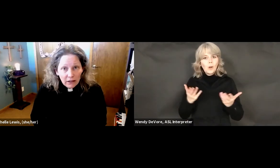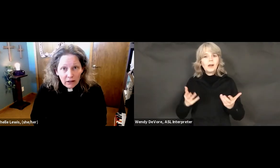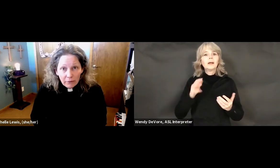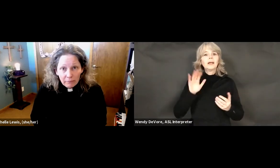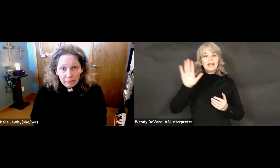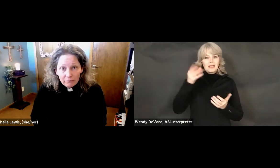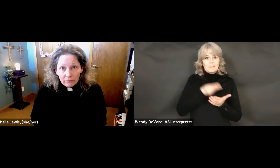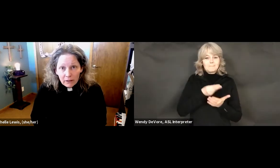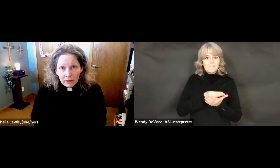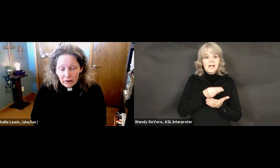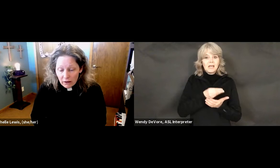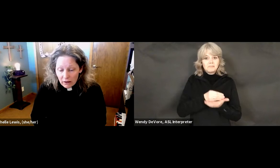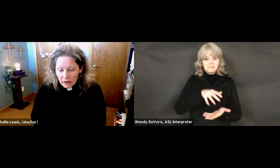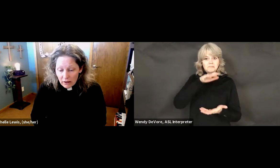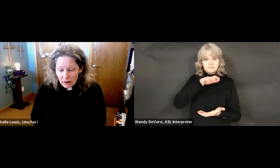his income,